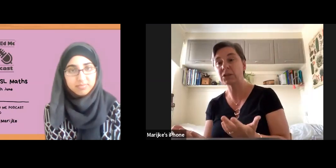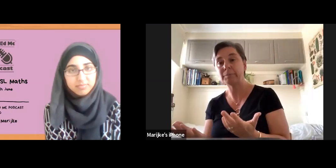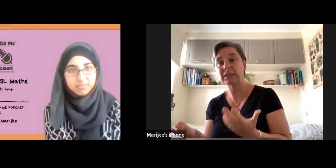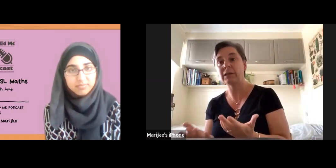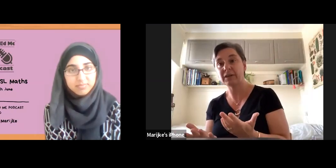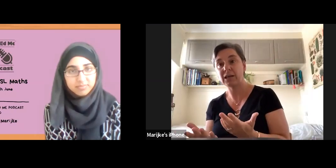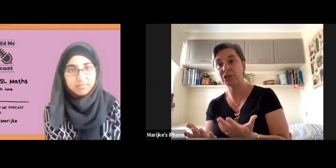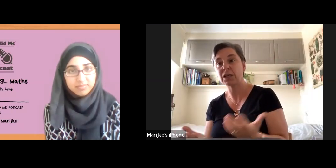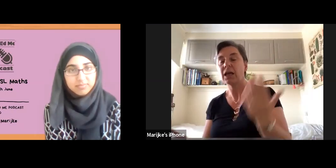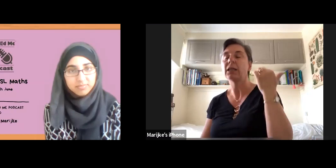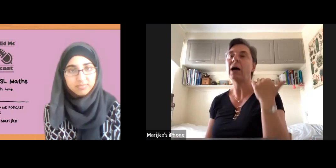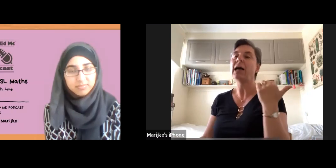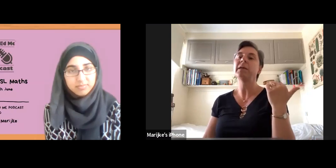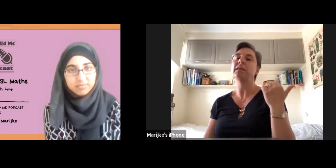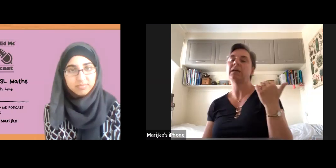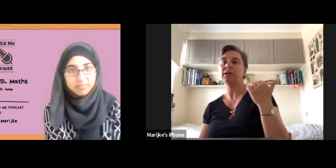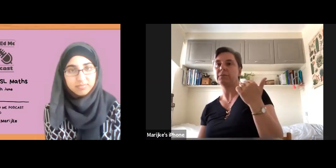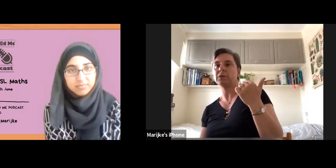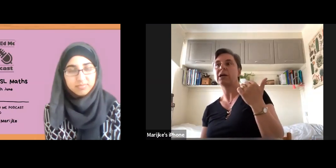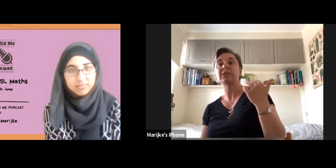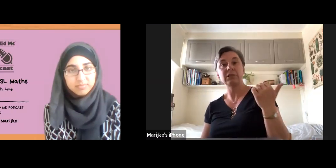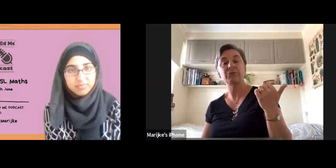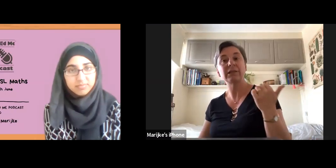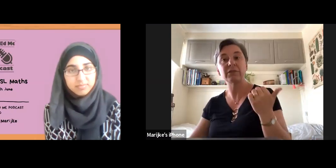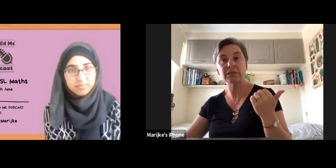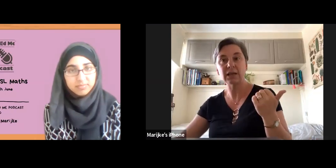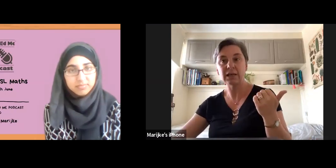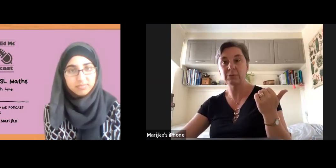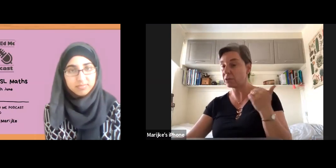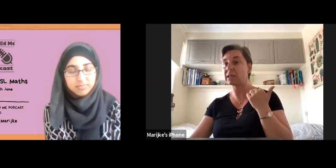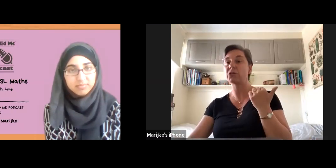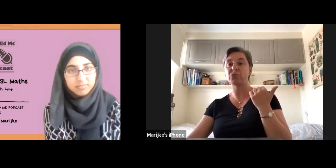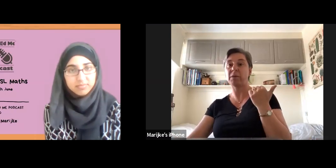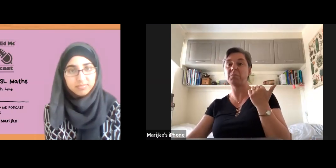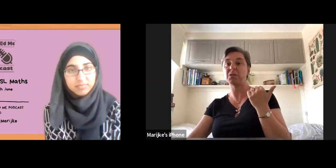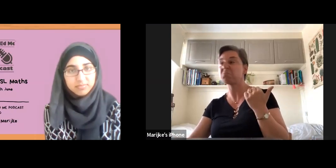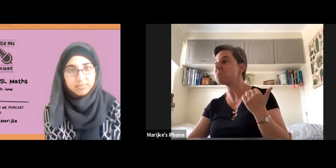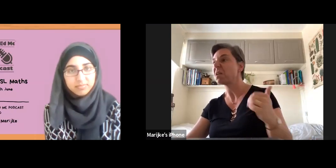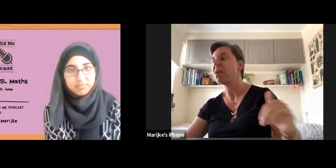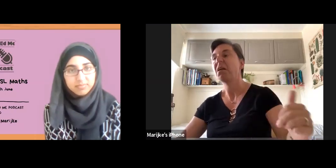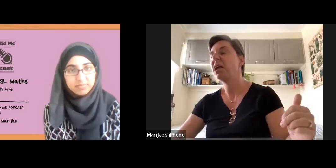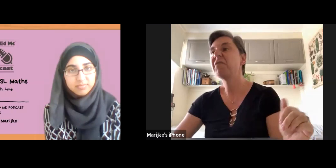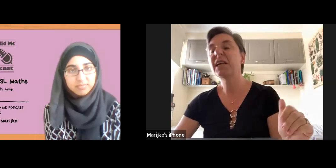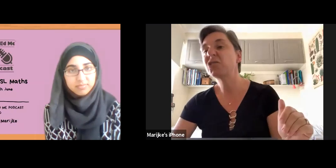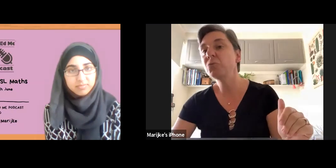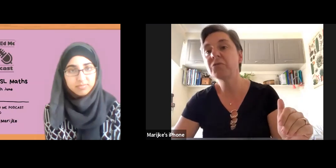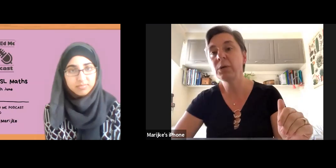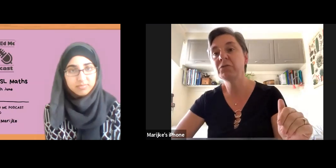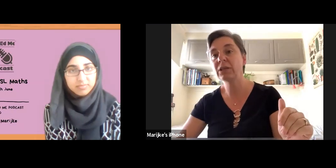maths qualifications. Now, I'm in the Doncaster and District Deaf Society. We've got 600 members. If there's 2 or 3 who've got their